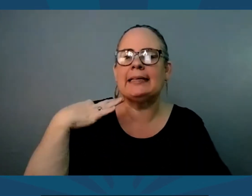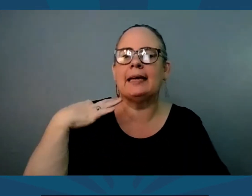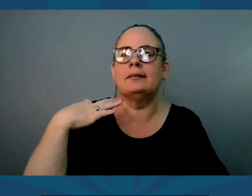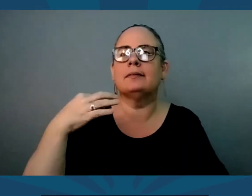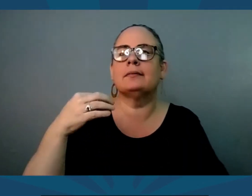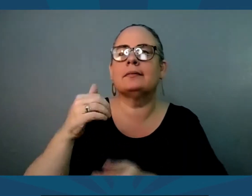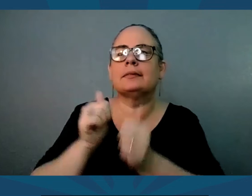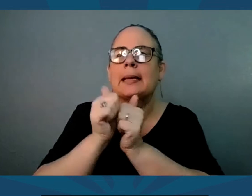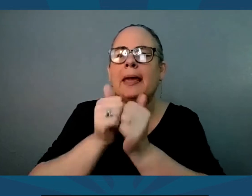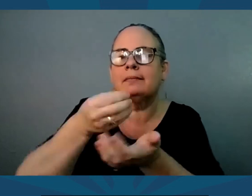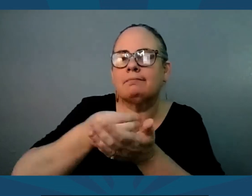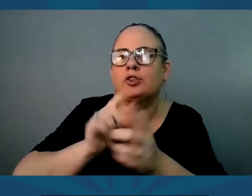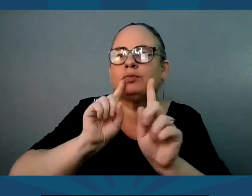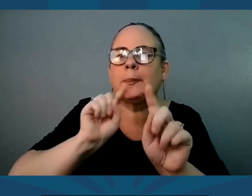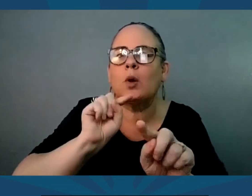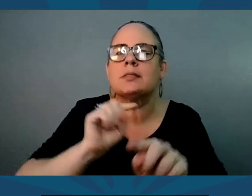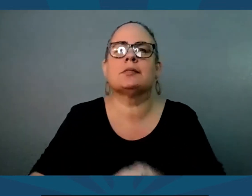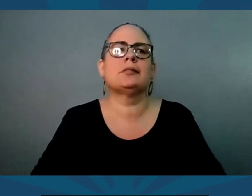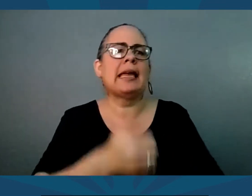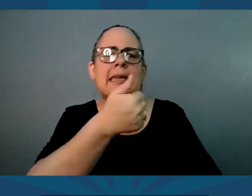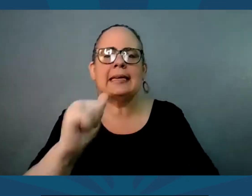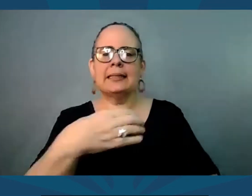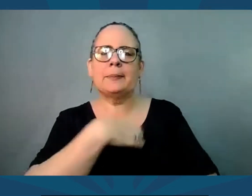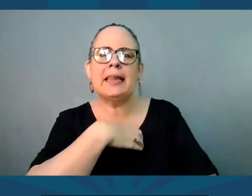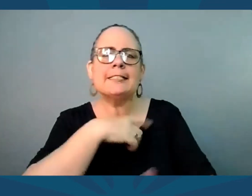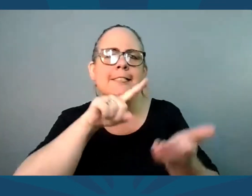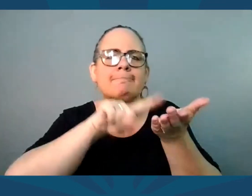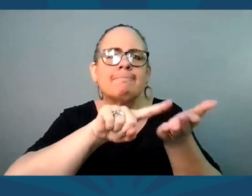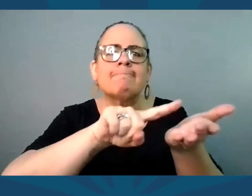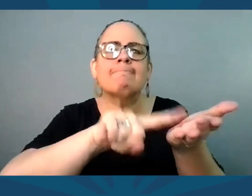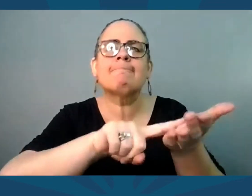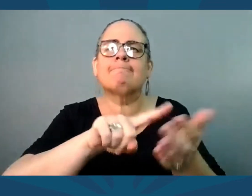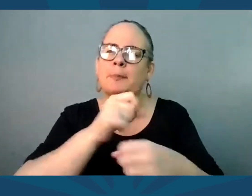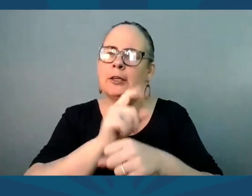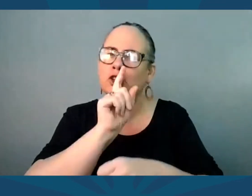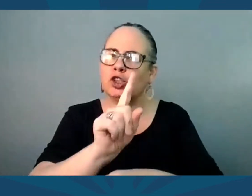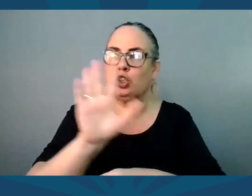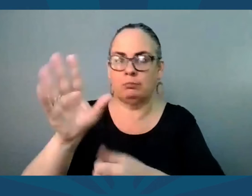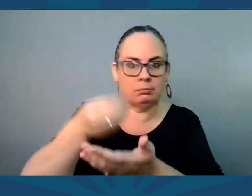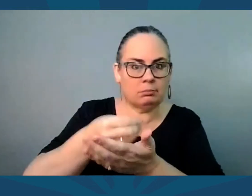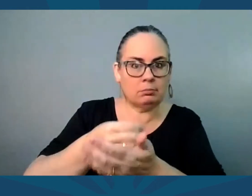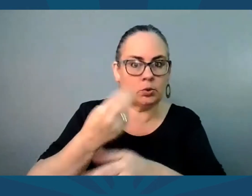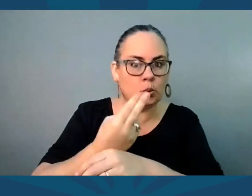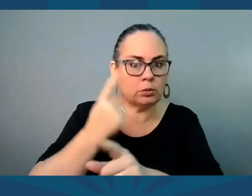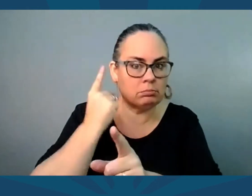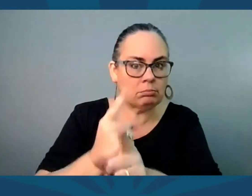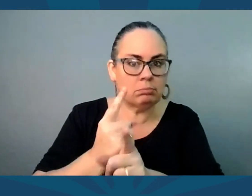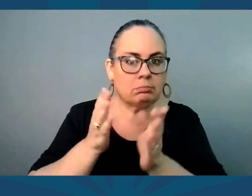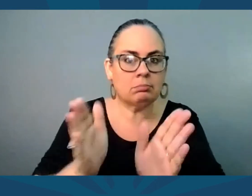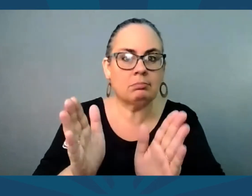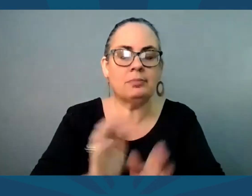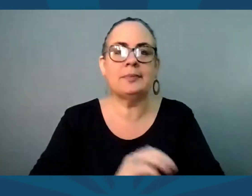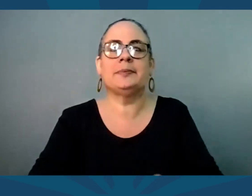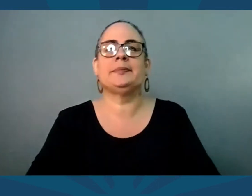We conduct audits of candidates' campaign finance reports and investigate complaints to ensure funding is